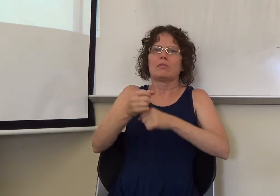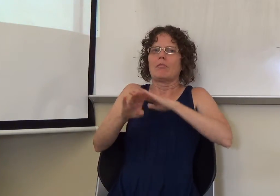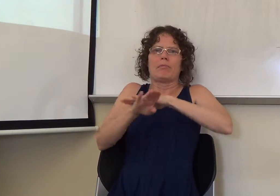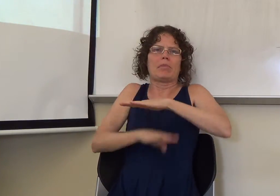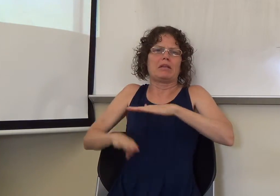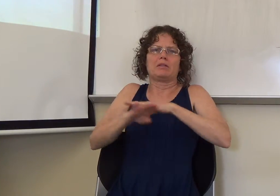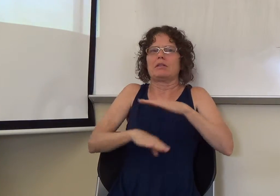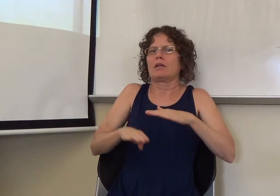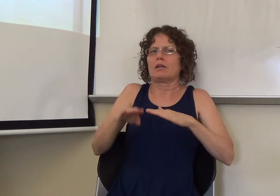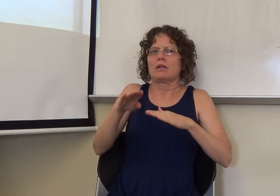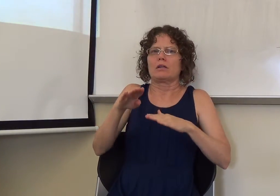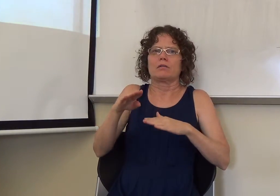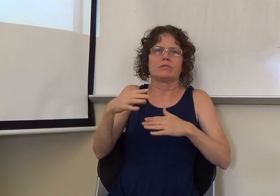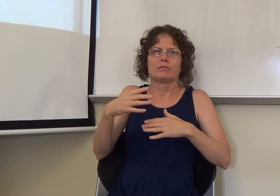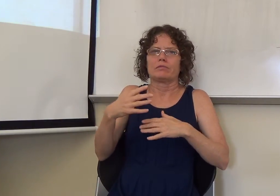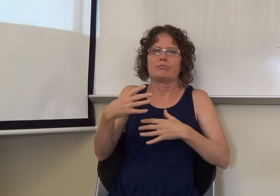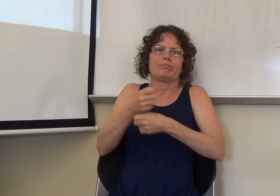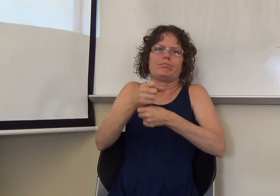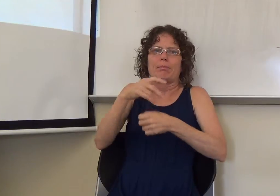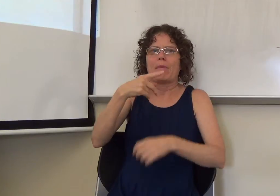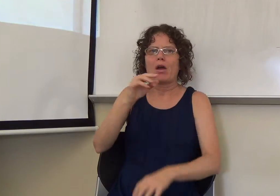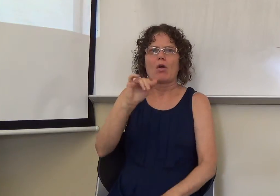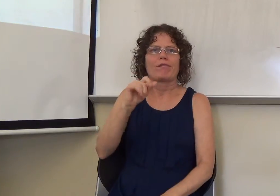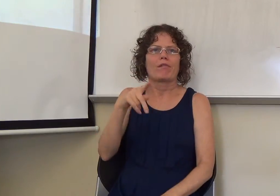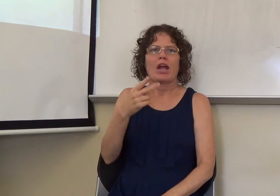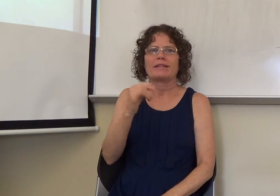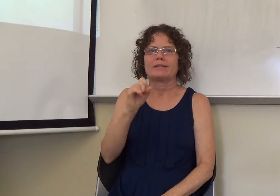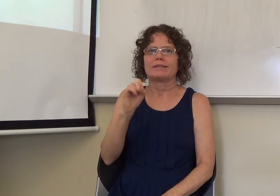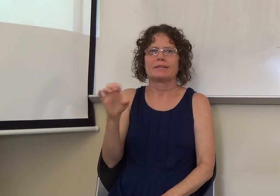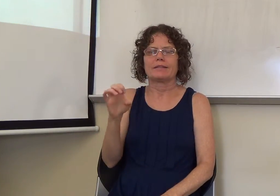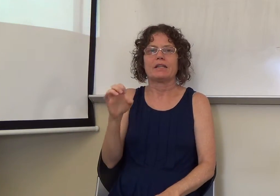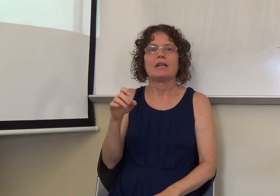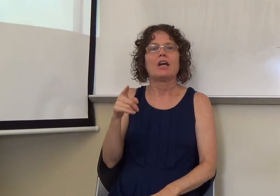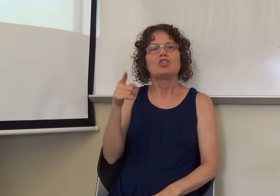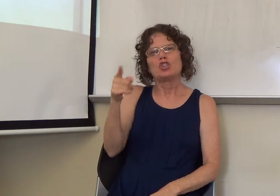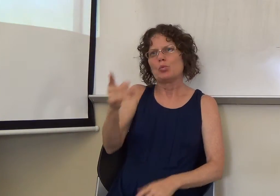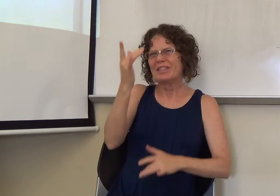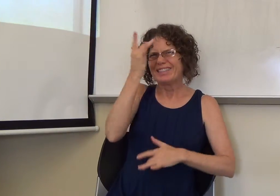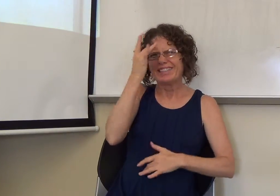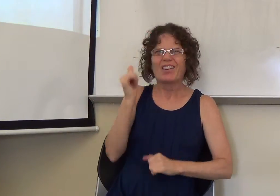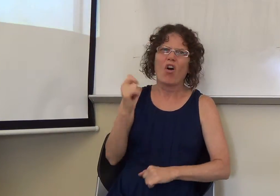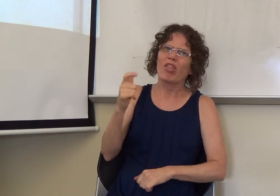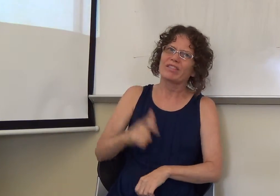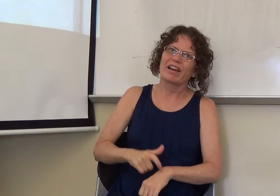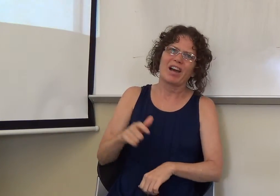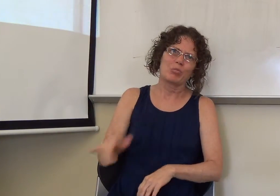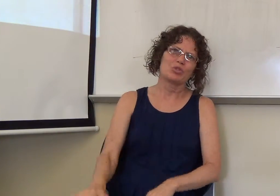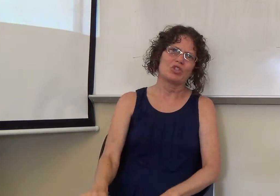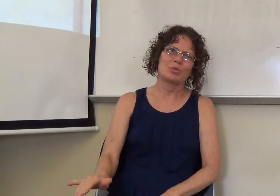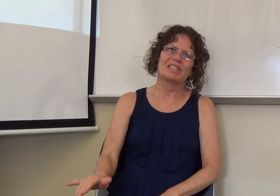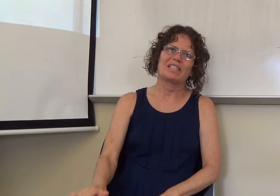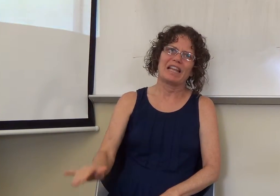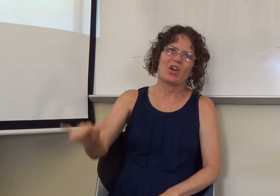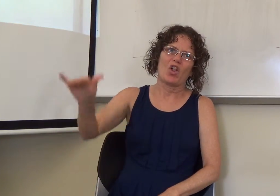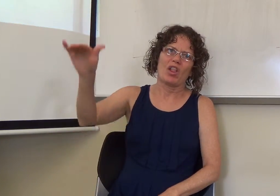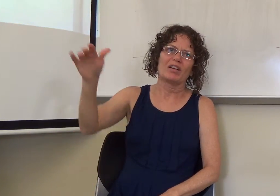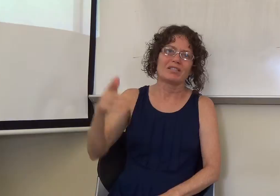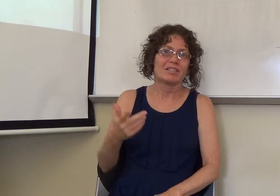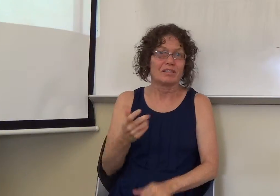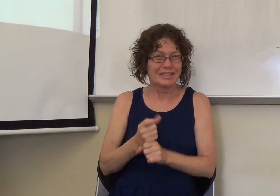paraphrase. This is what this sentence says. She was sick all the time when she was little. Does that make sense to